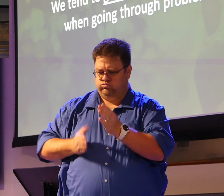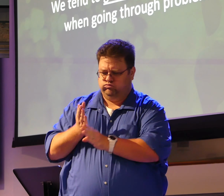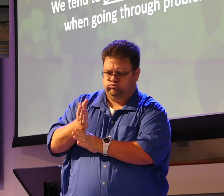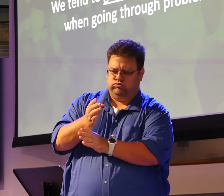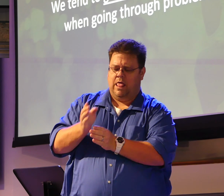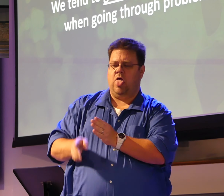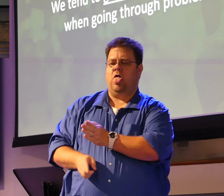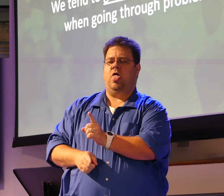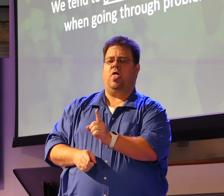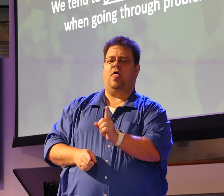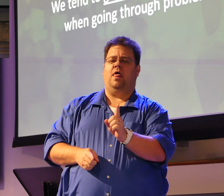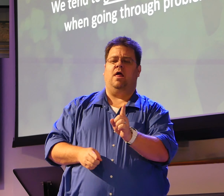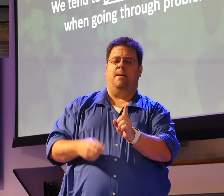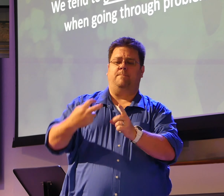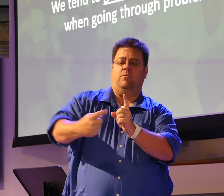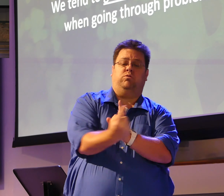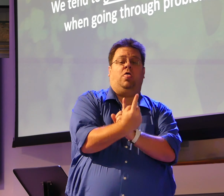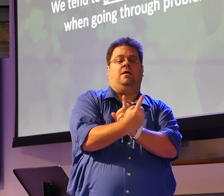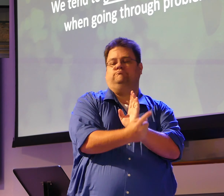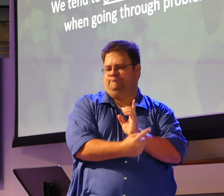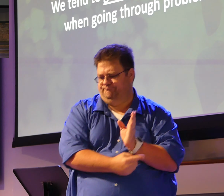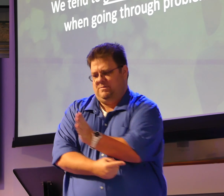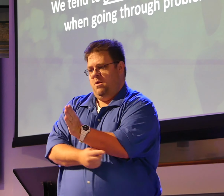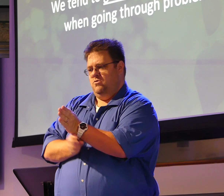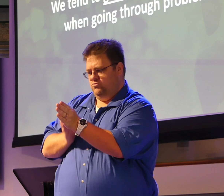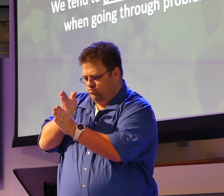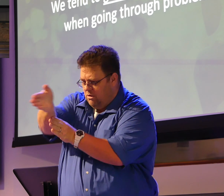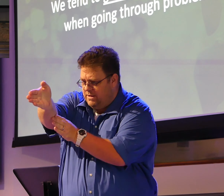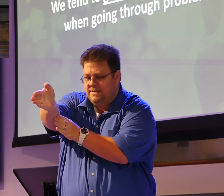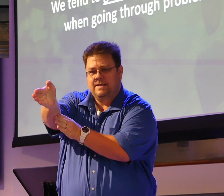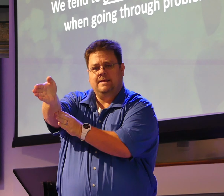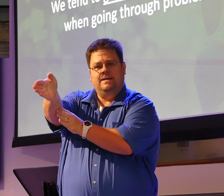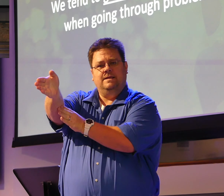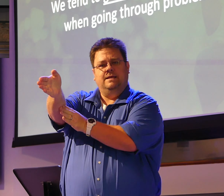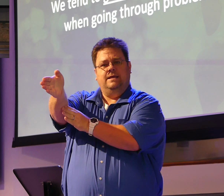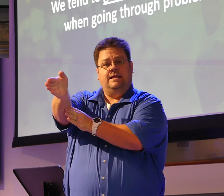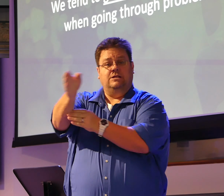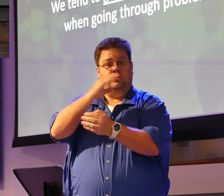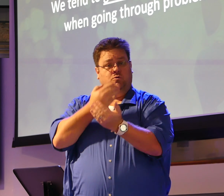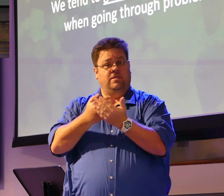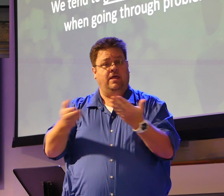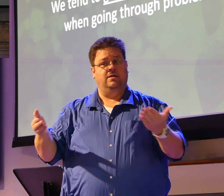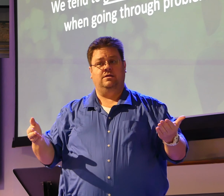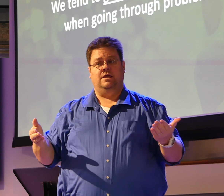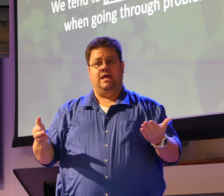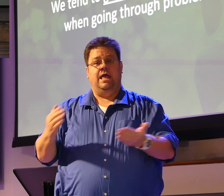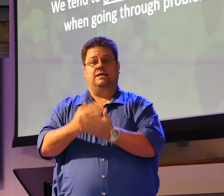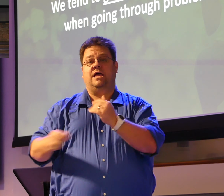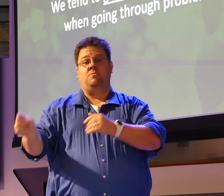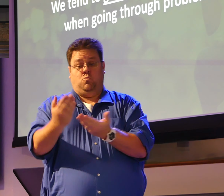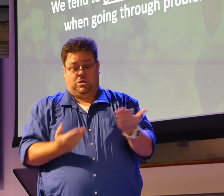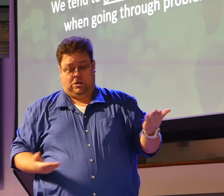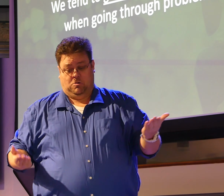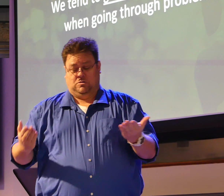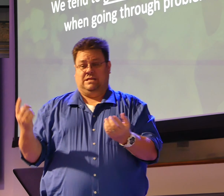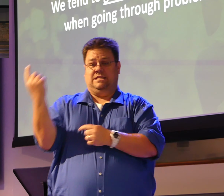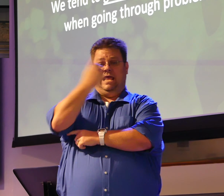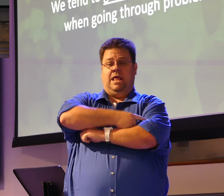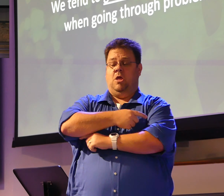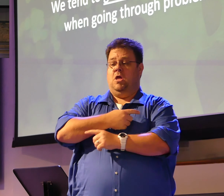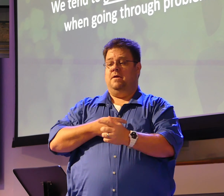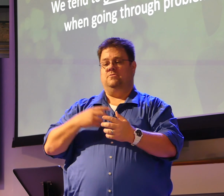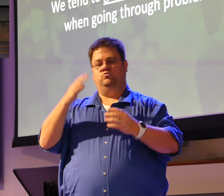of jump starting us and getting us back on course where we need to be and and so that's a good thing you know some of you may be here today and you're